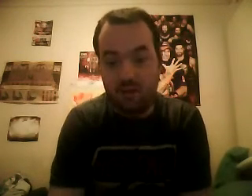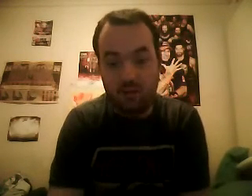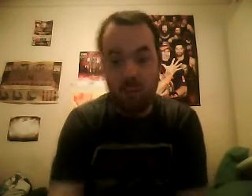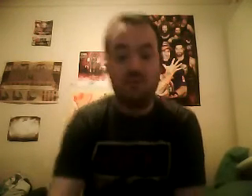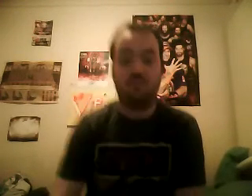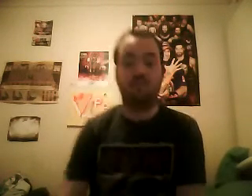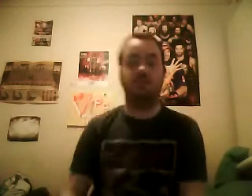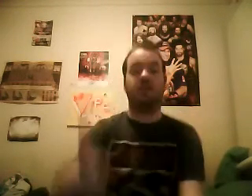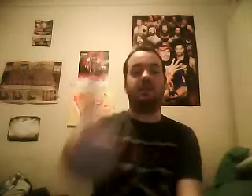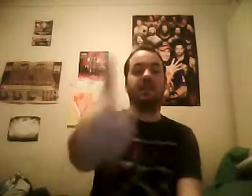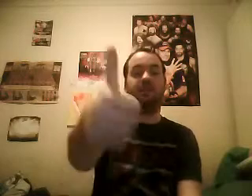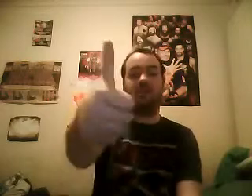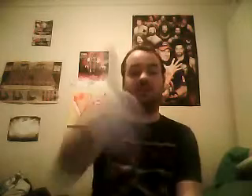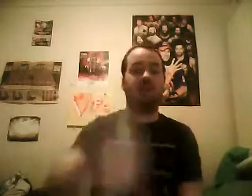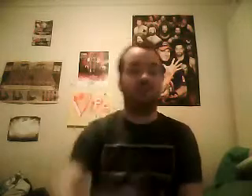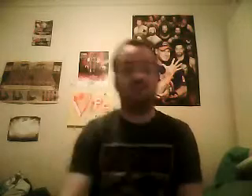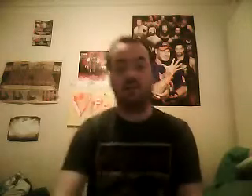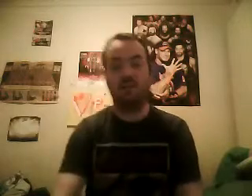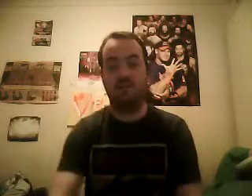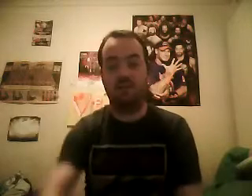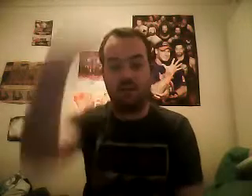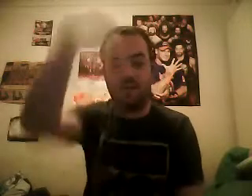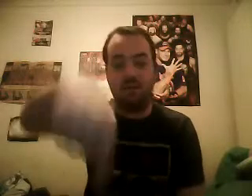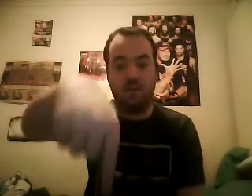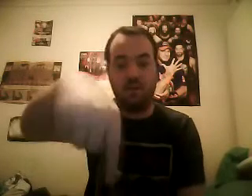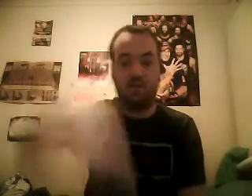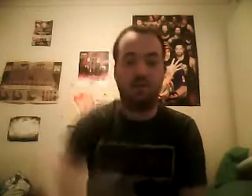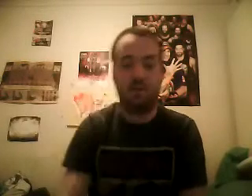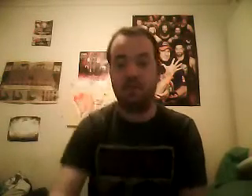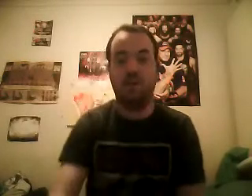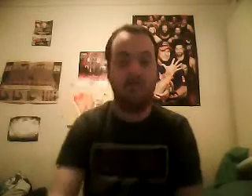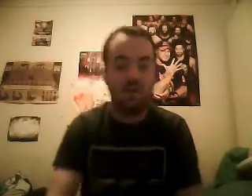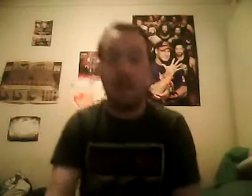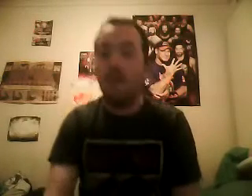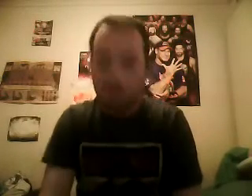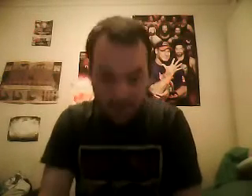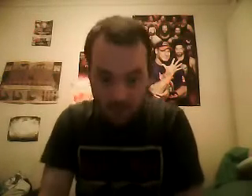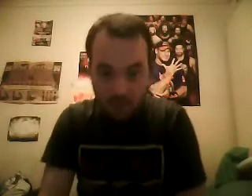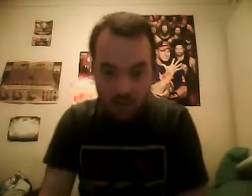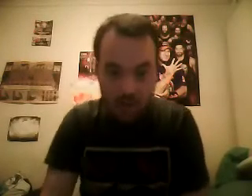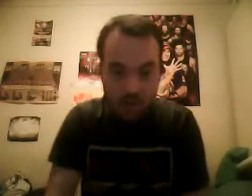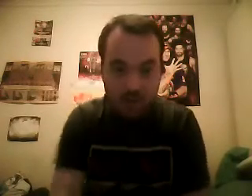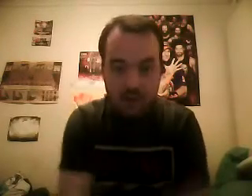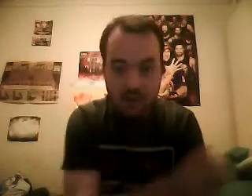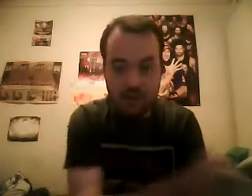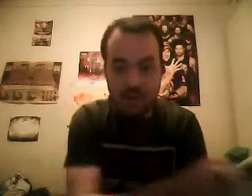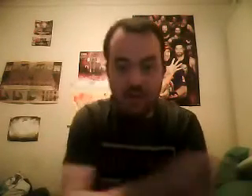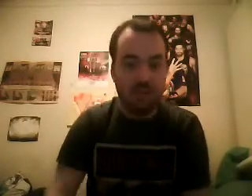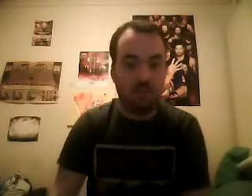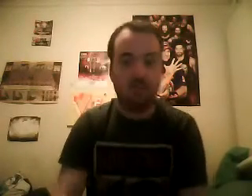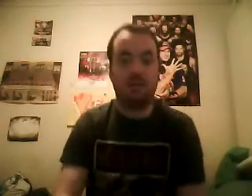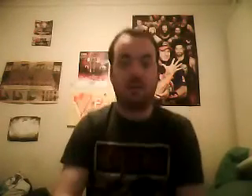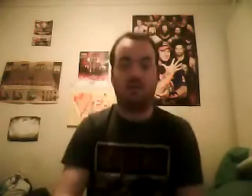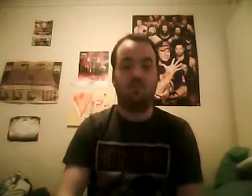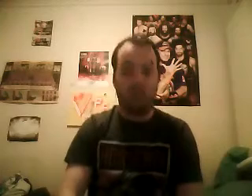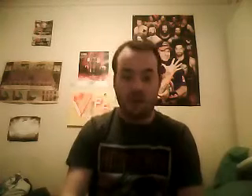enjoyed this review. Hit that thumbs up if you guys did enjoy. Comment your opinions down below. Hit that like button as well.